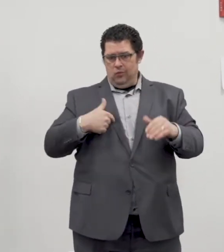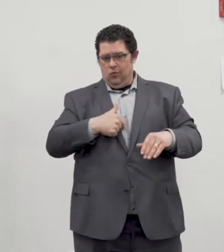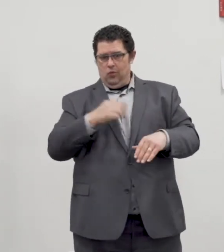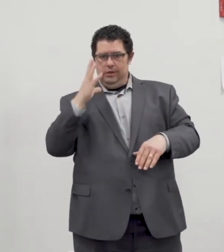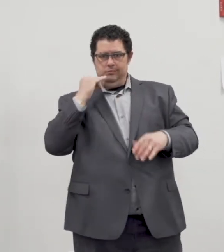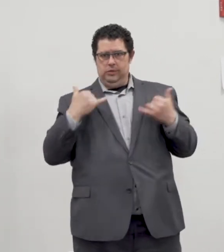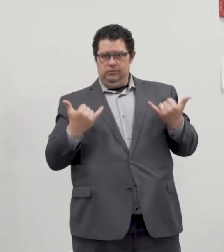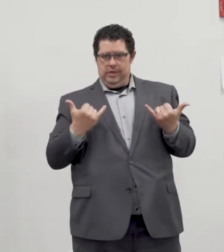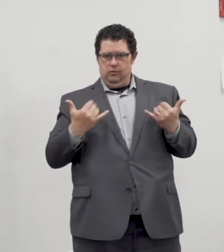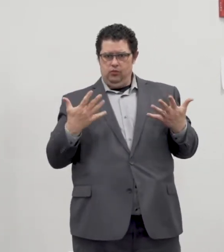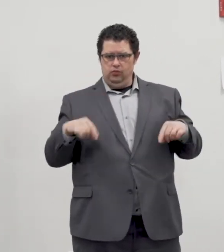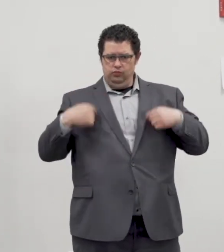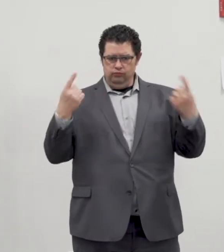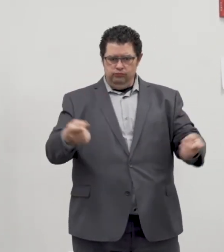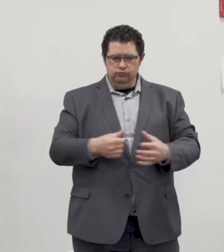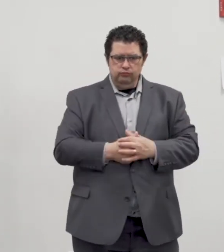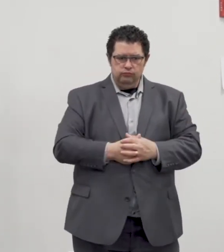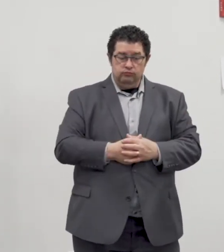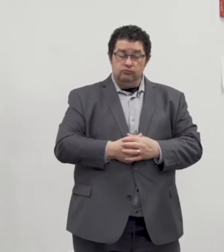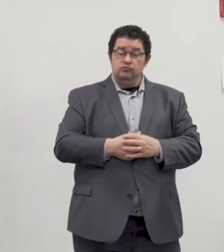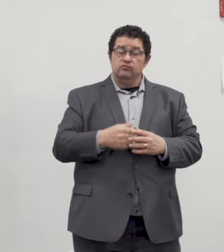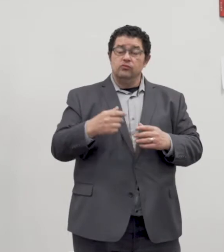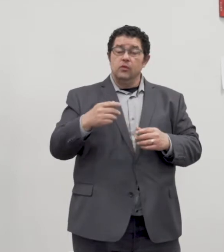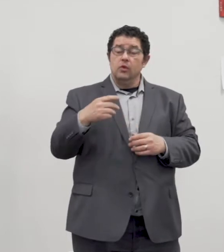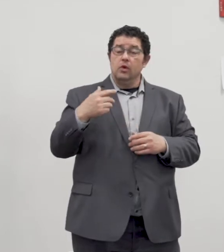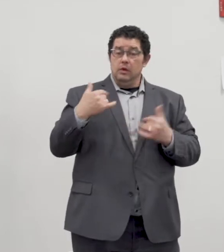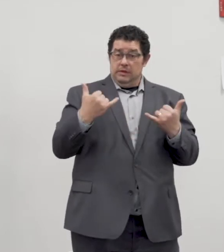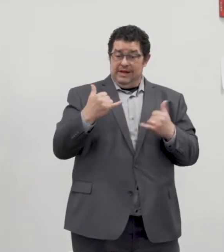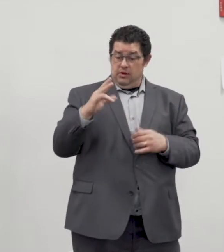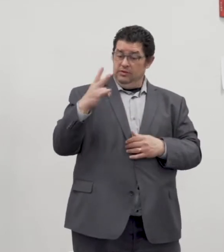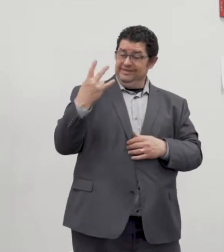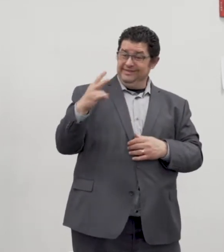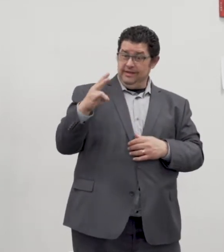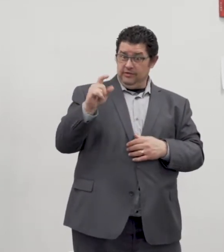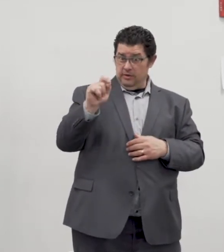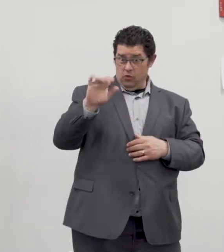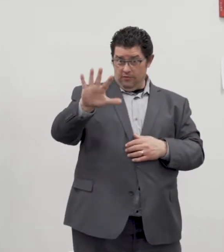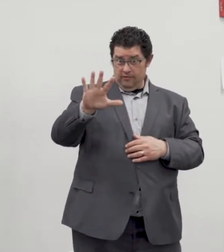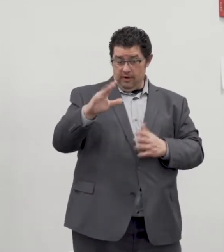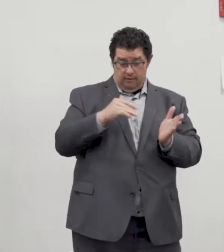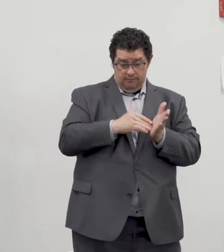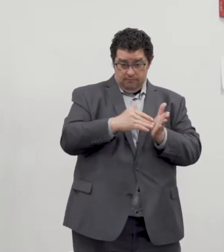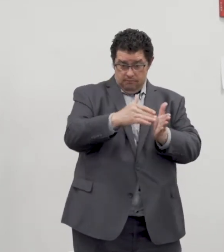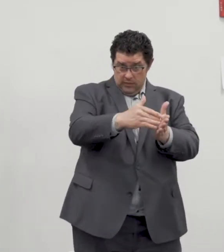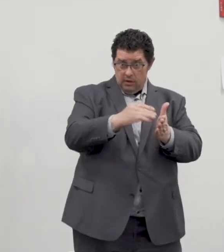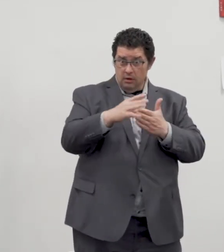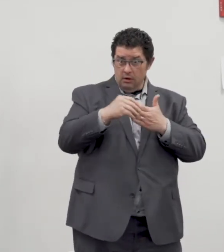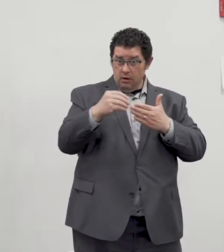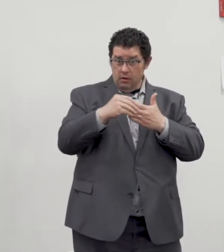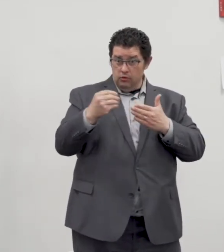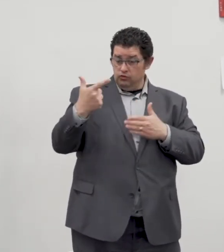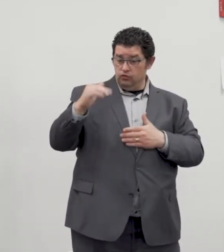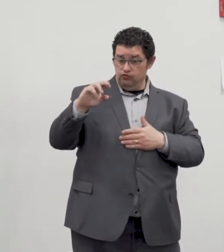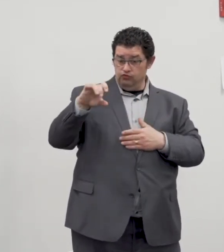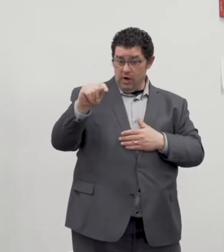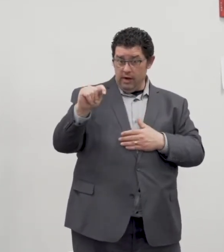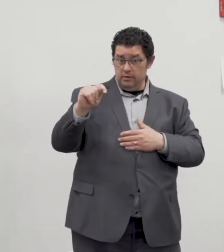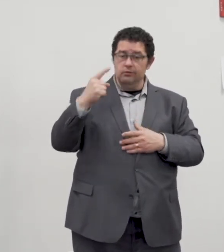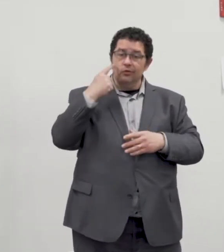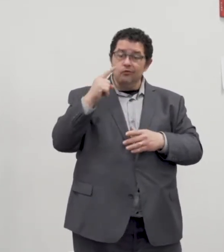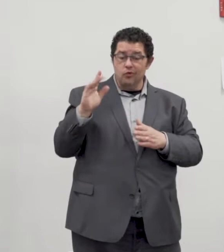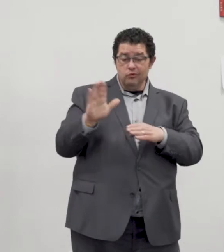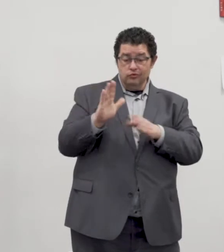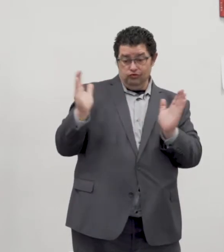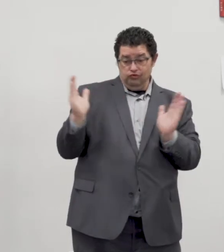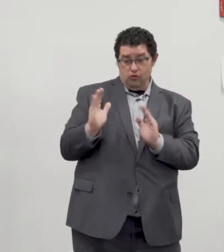Last week, I announced up to $17.5 million of small business grants that would be available in St. Louis County.